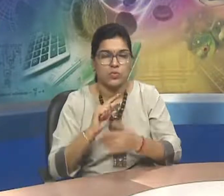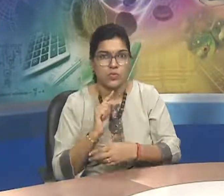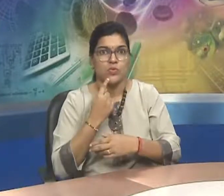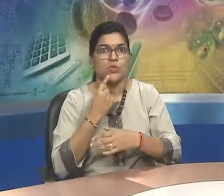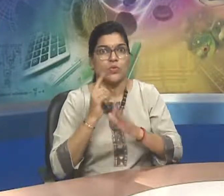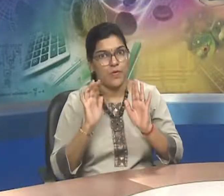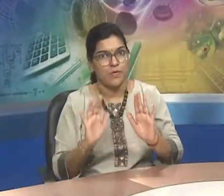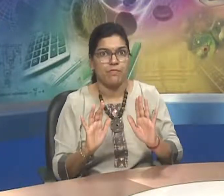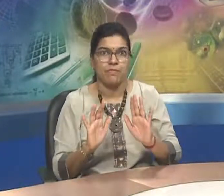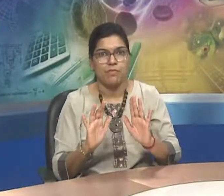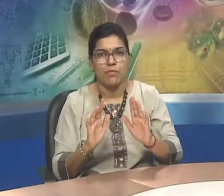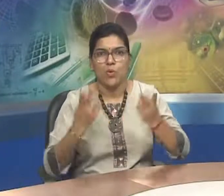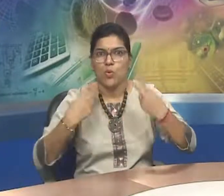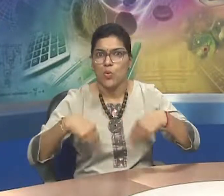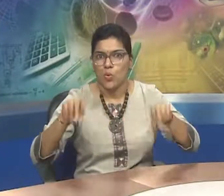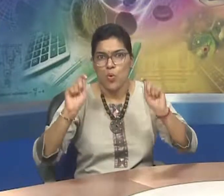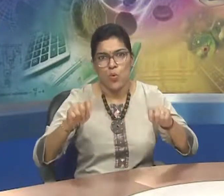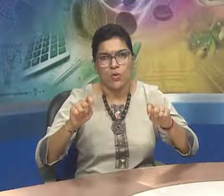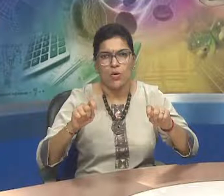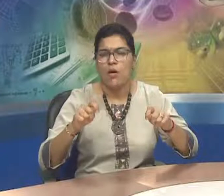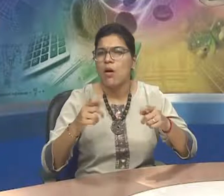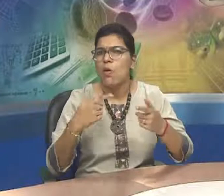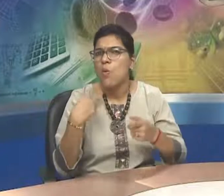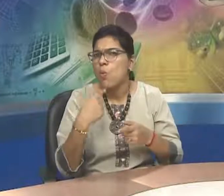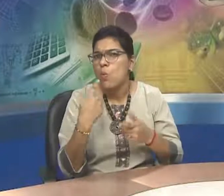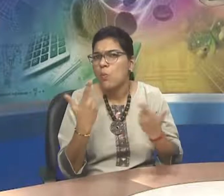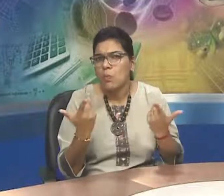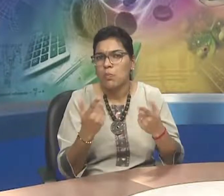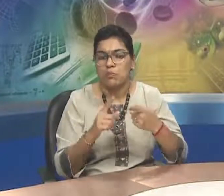In India, writs are issued by